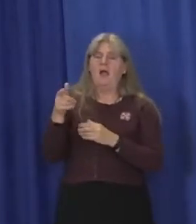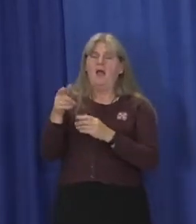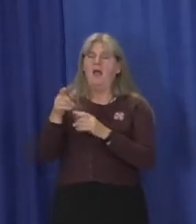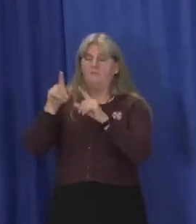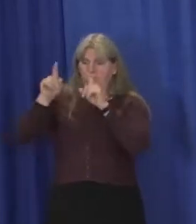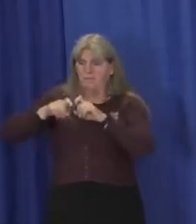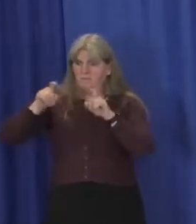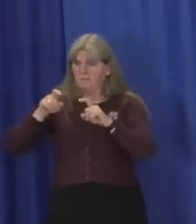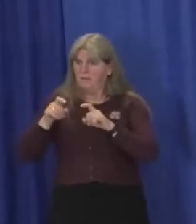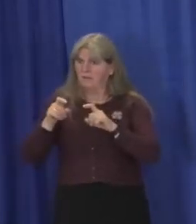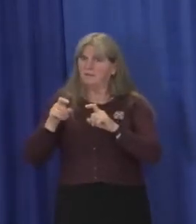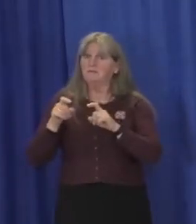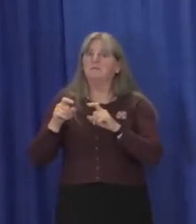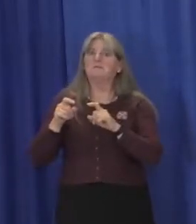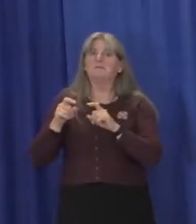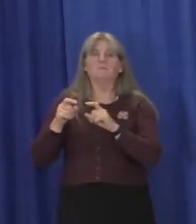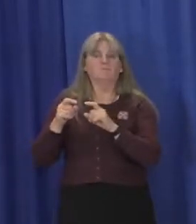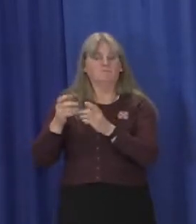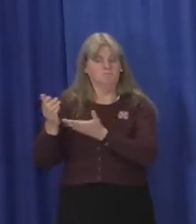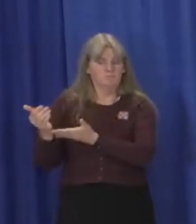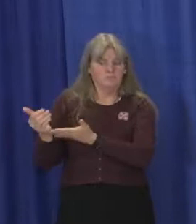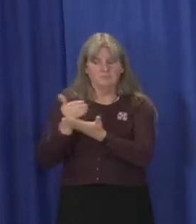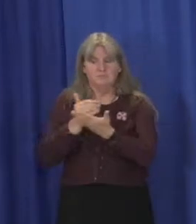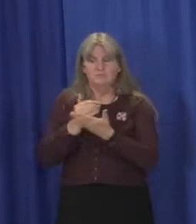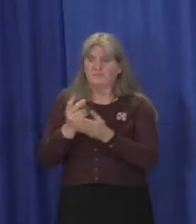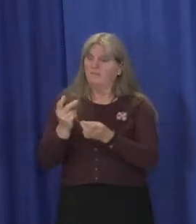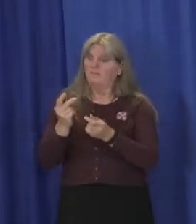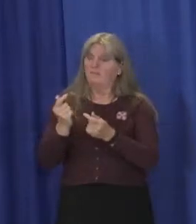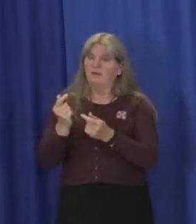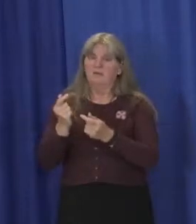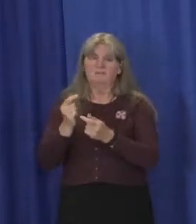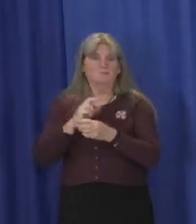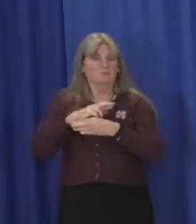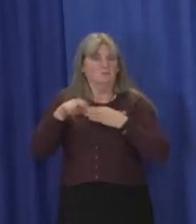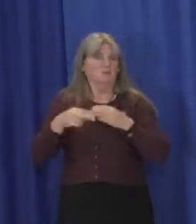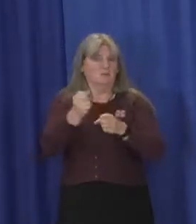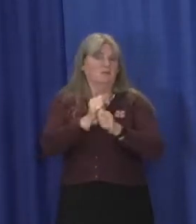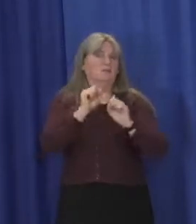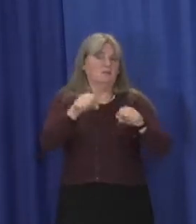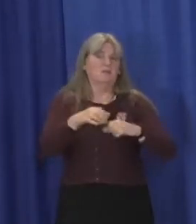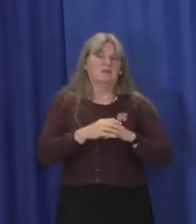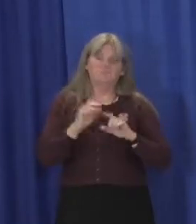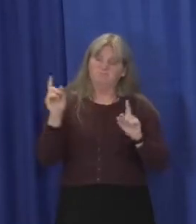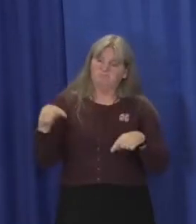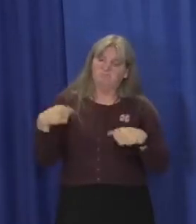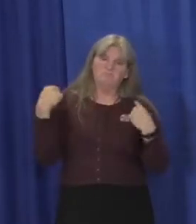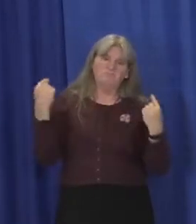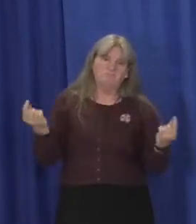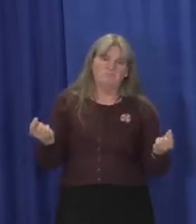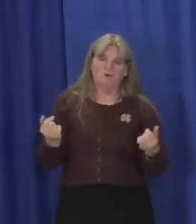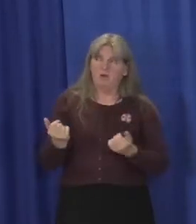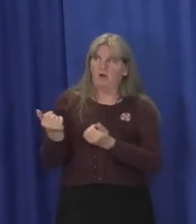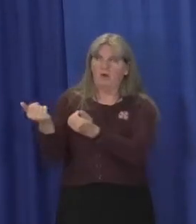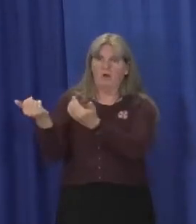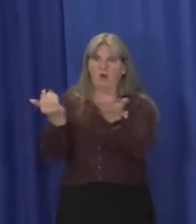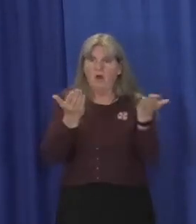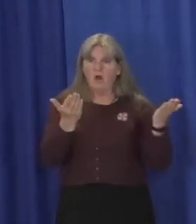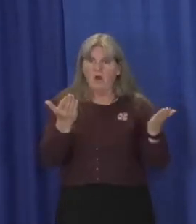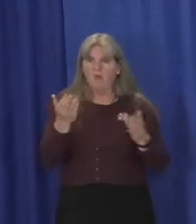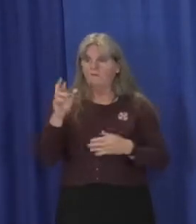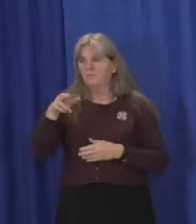we can expedite the turnaround on those samples. That has always been available in Ross